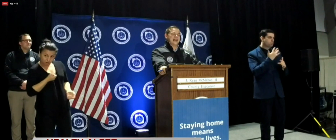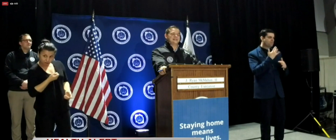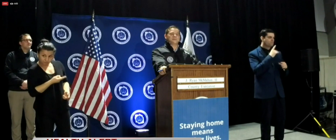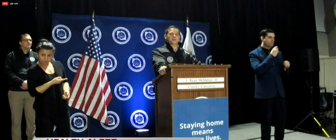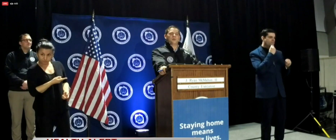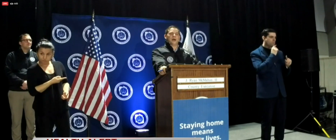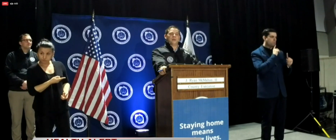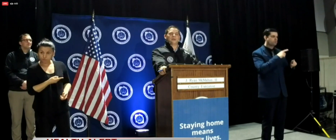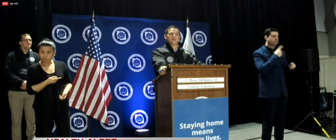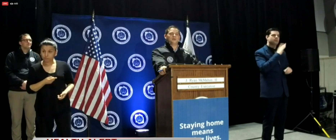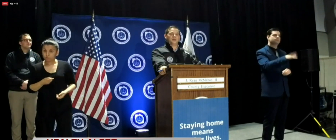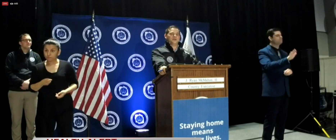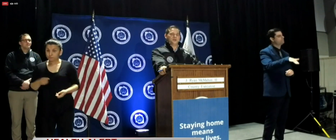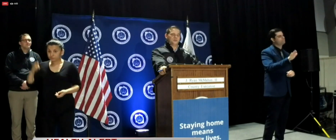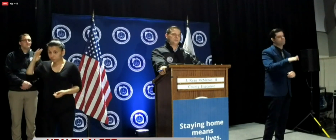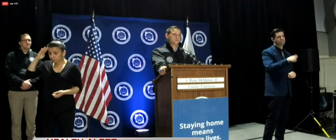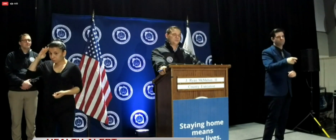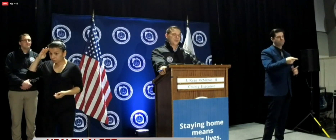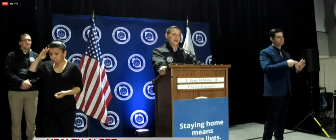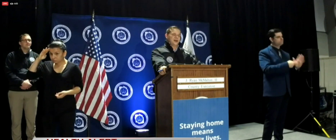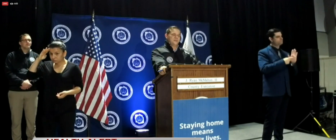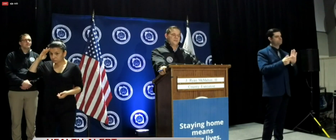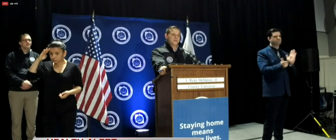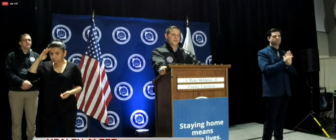that's not something we're probably going to do, Andrew.